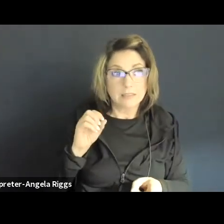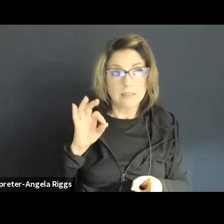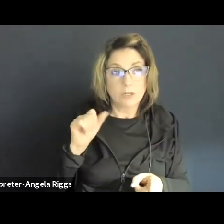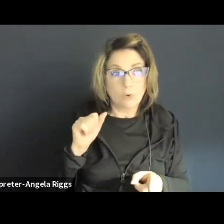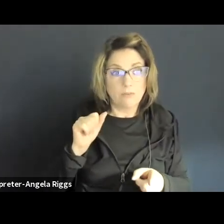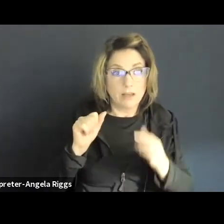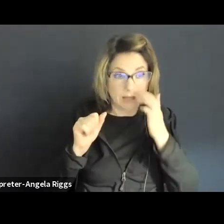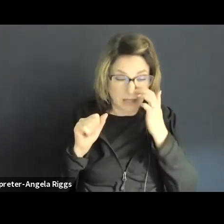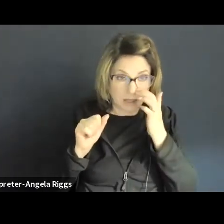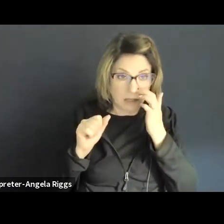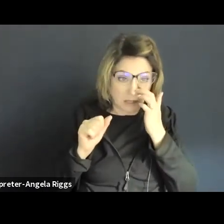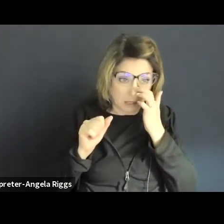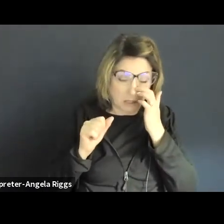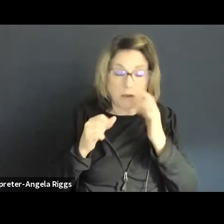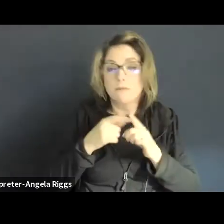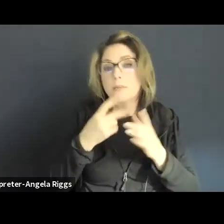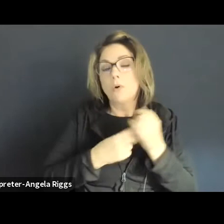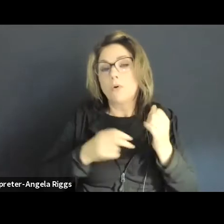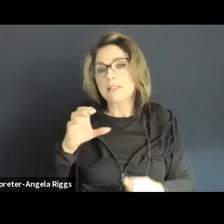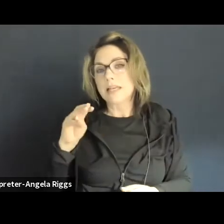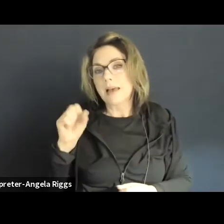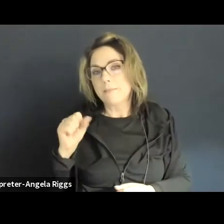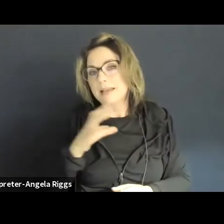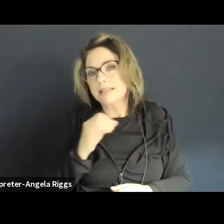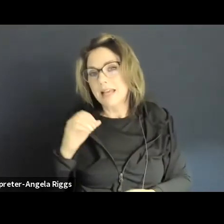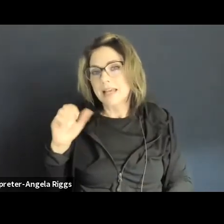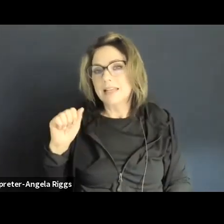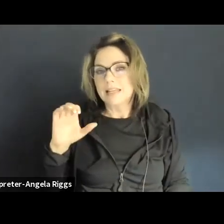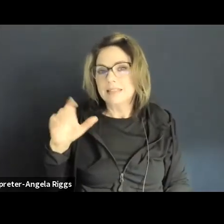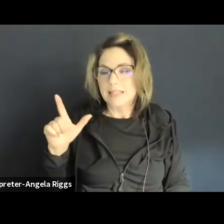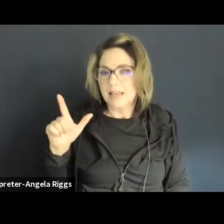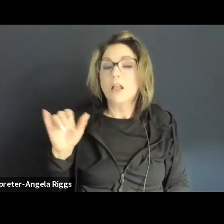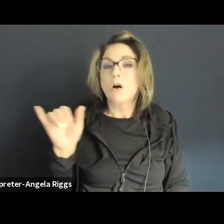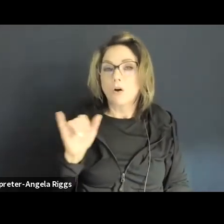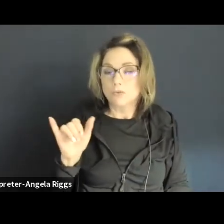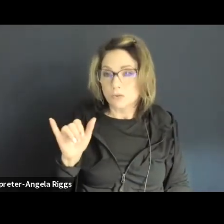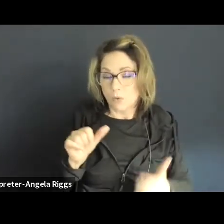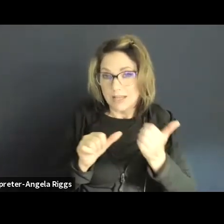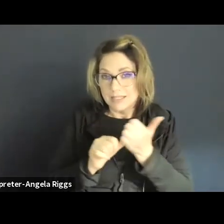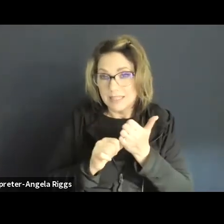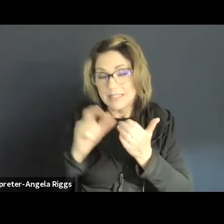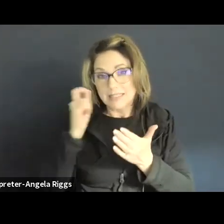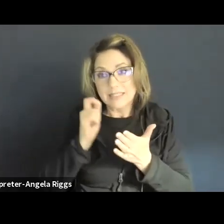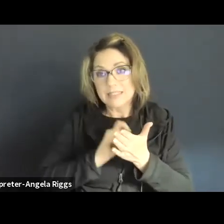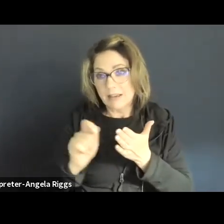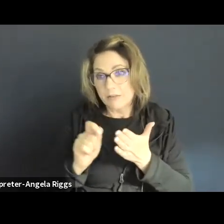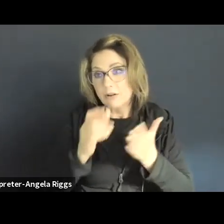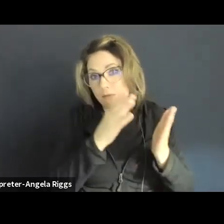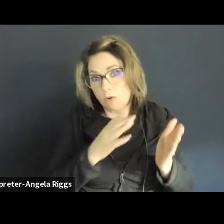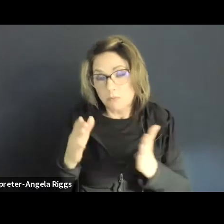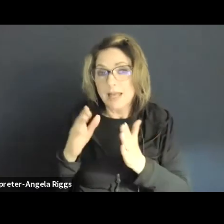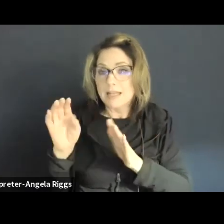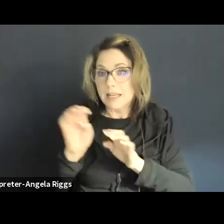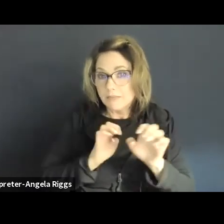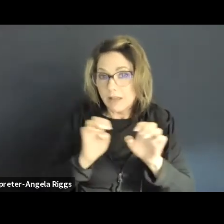both CMS and ACL, as well as the Assistant Secretary for Planning and Evaluation